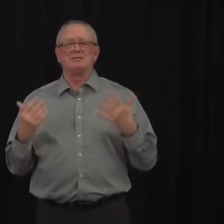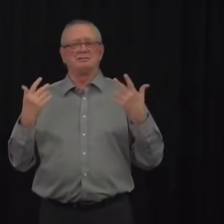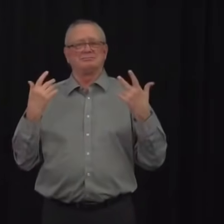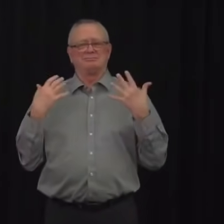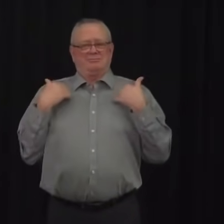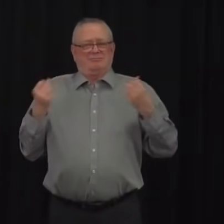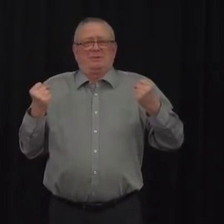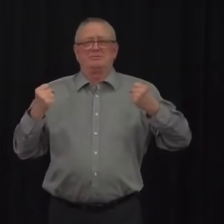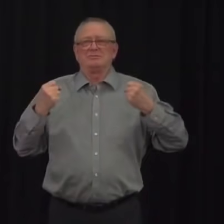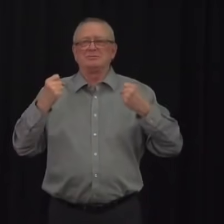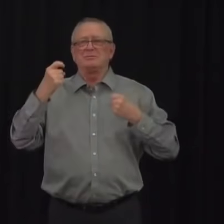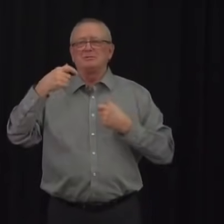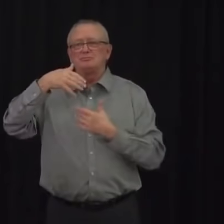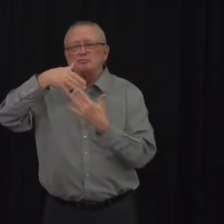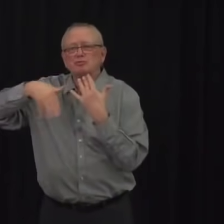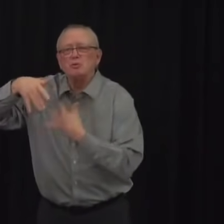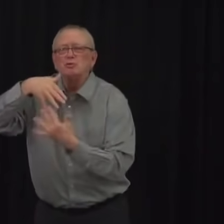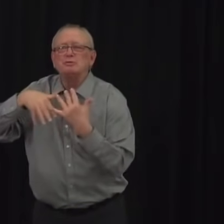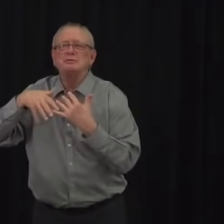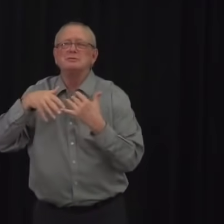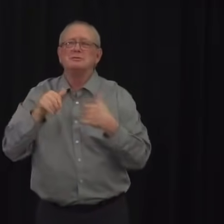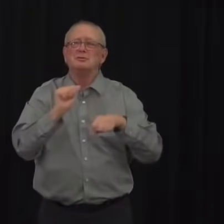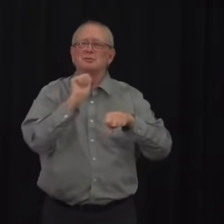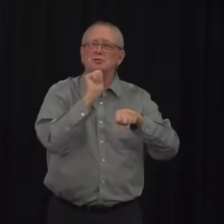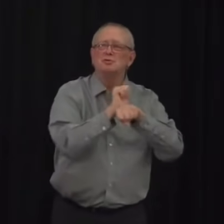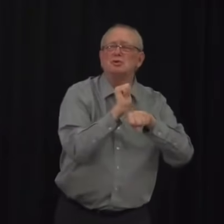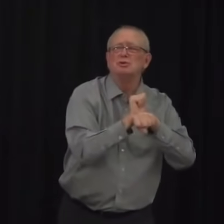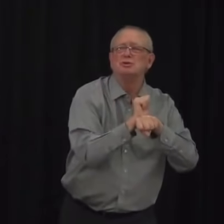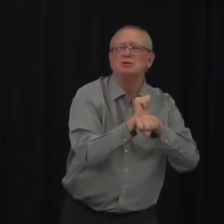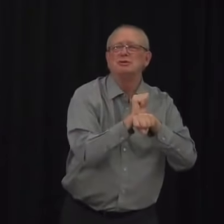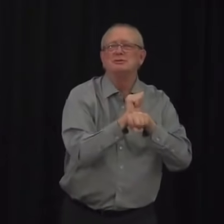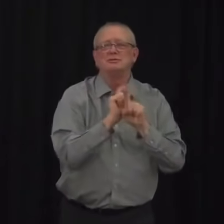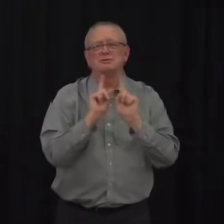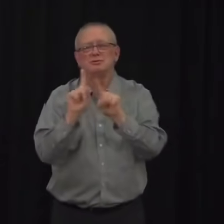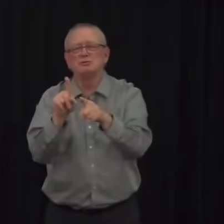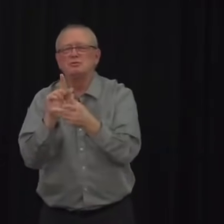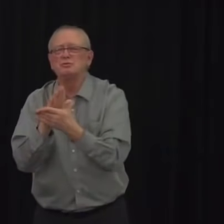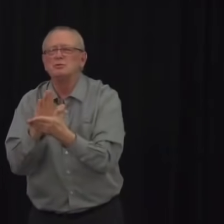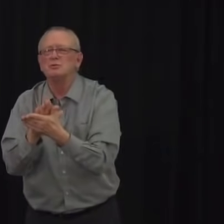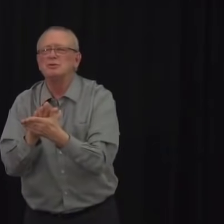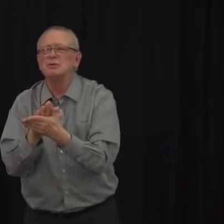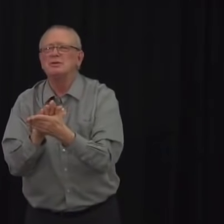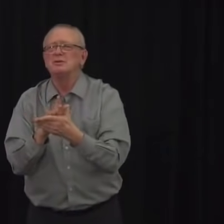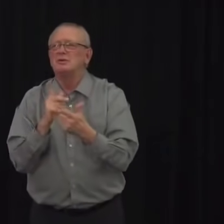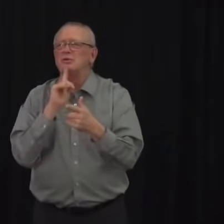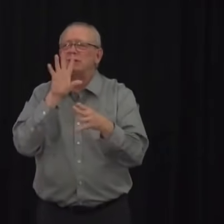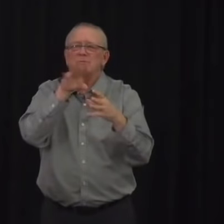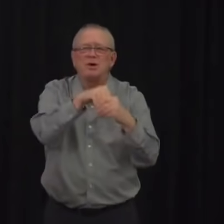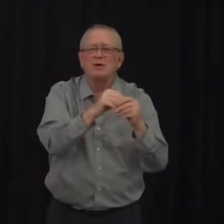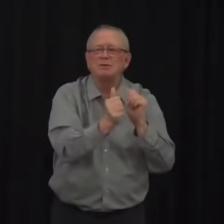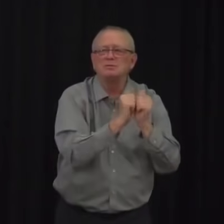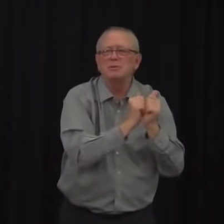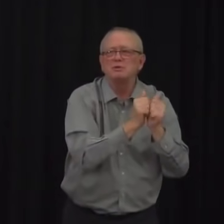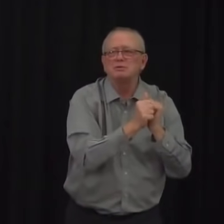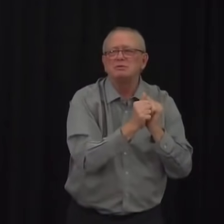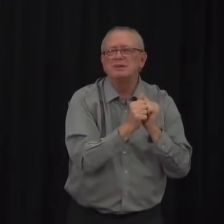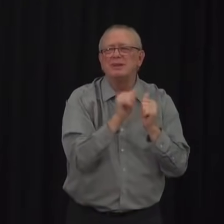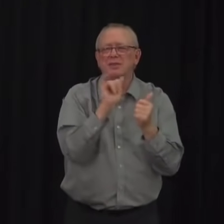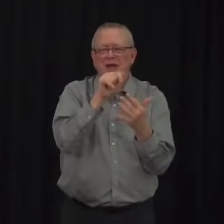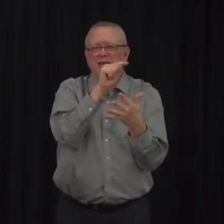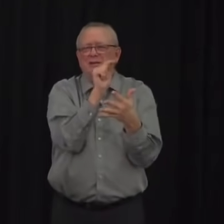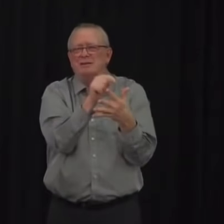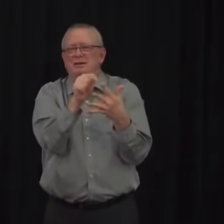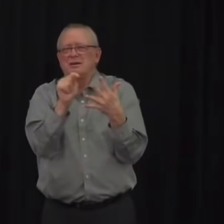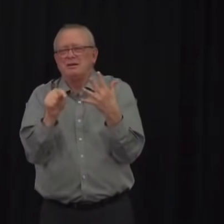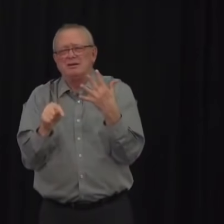benefits of being employed, the benefits of being able to have physical activity. And so those are some of the considerations that I've taken into